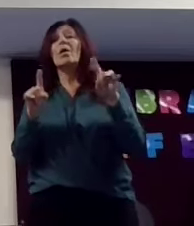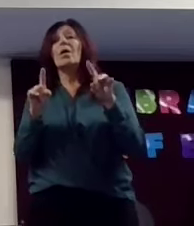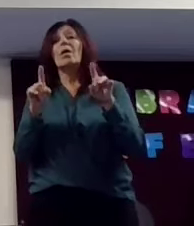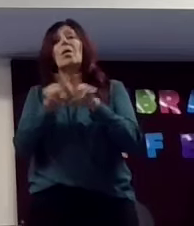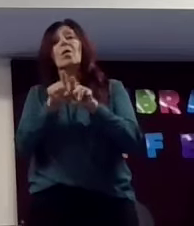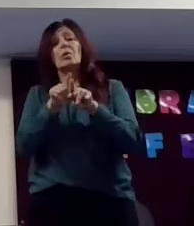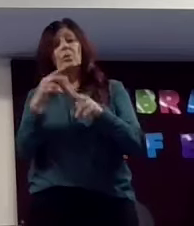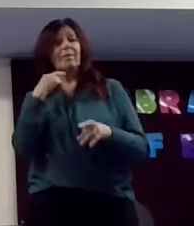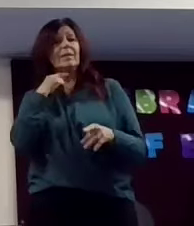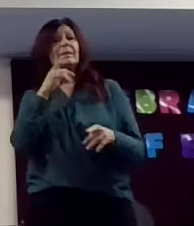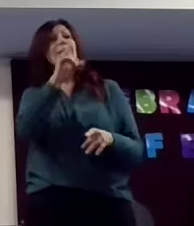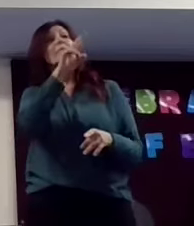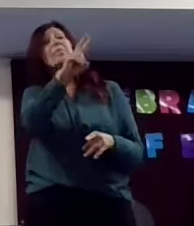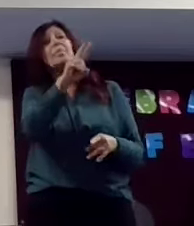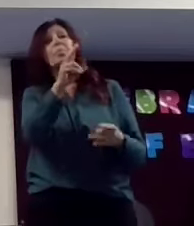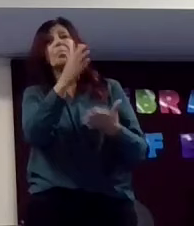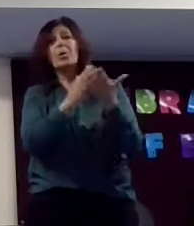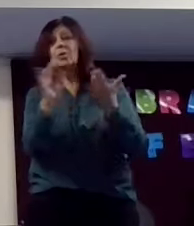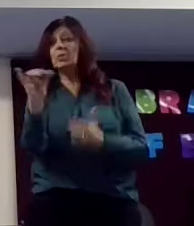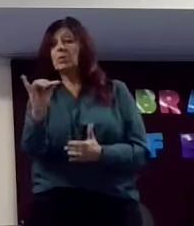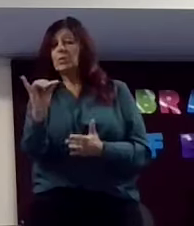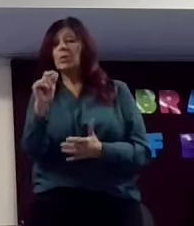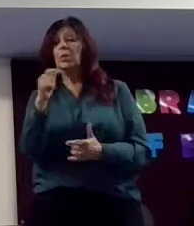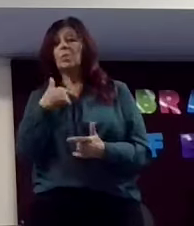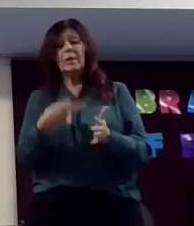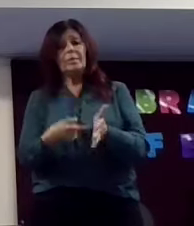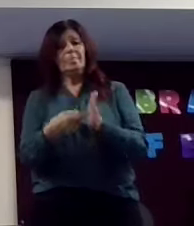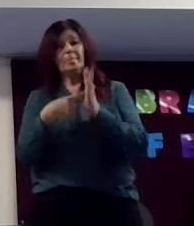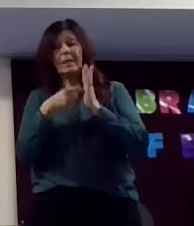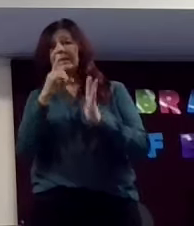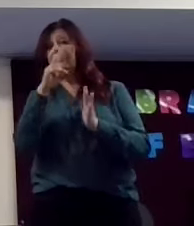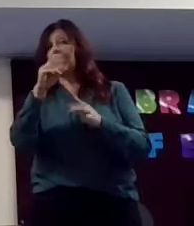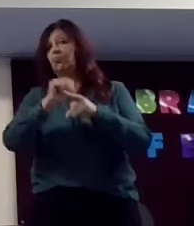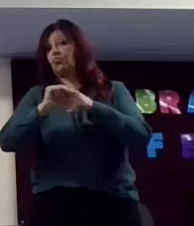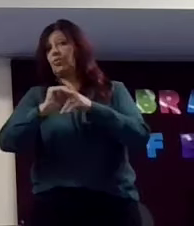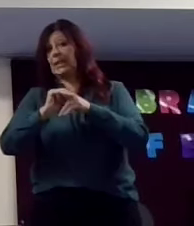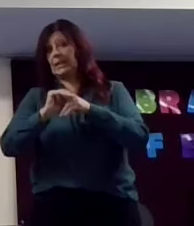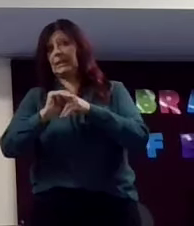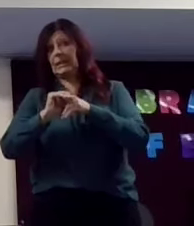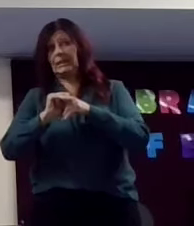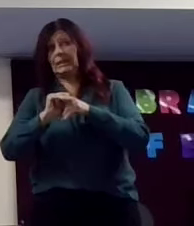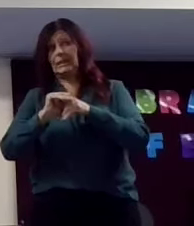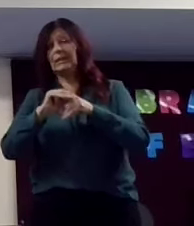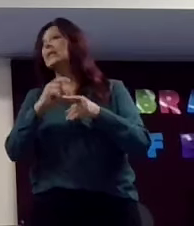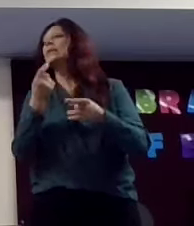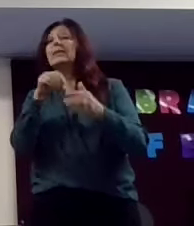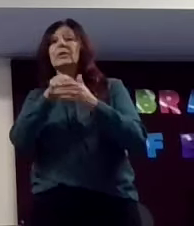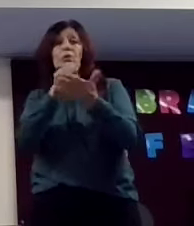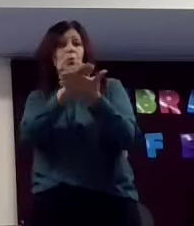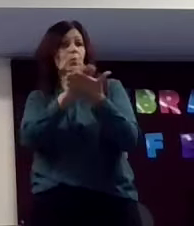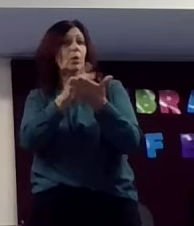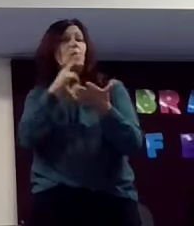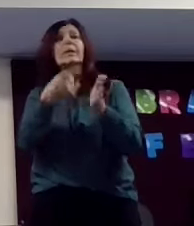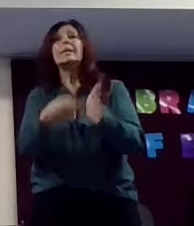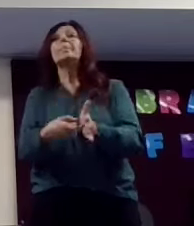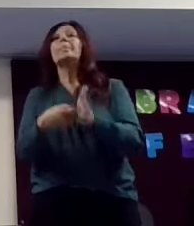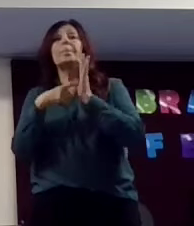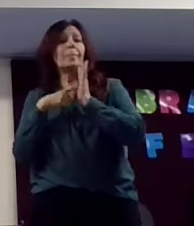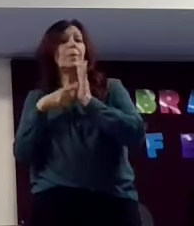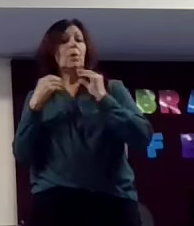it involves a victim, the domestic violence aspect of it. We mandate domestic violence training and schools. We